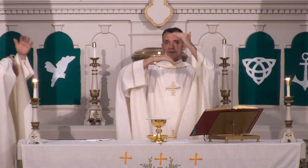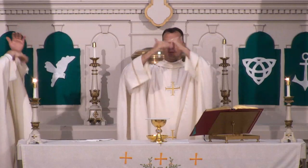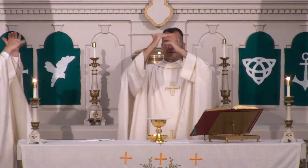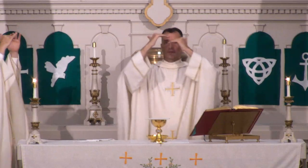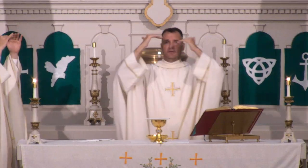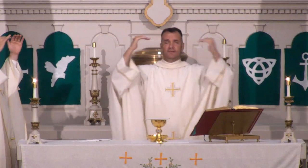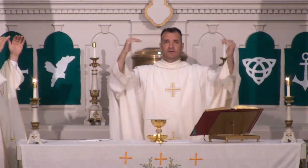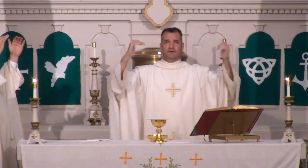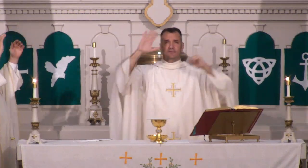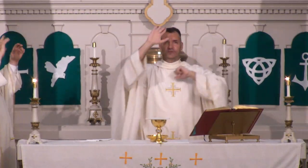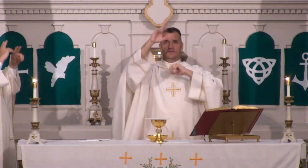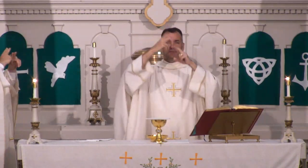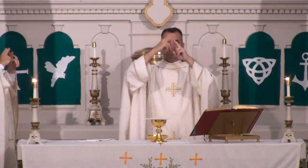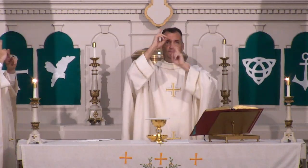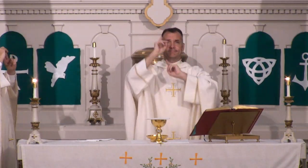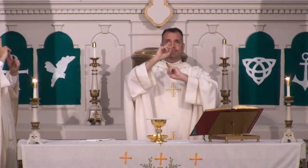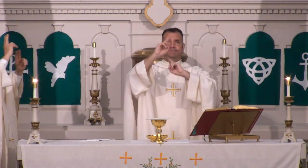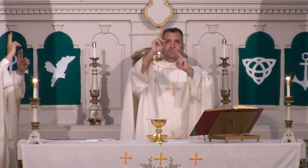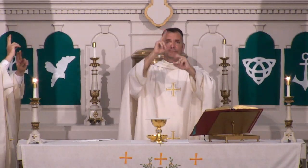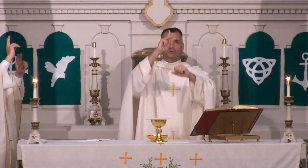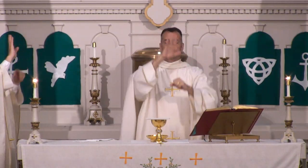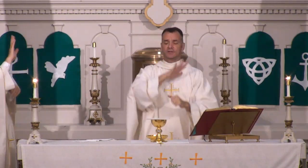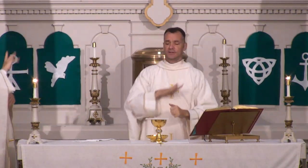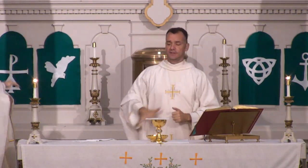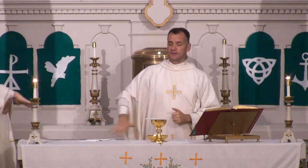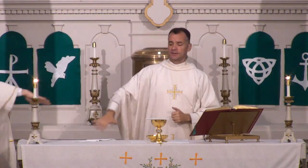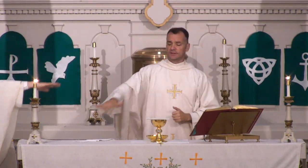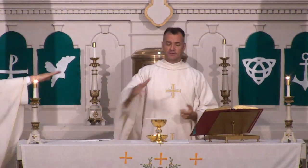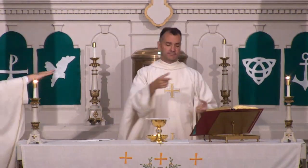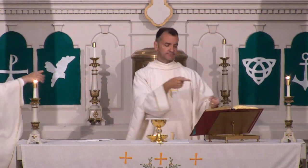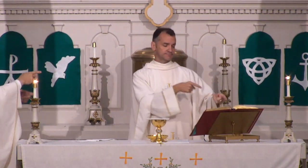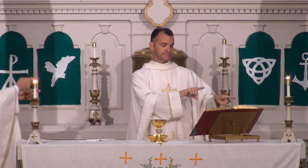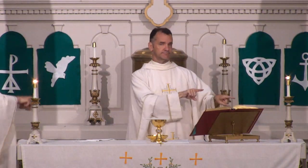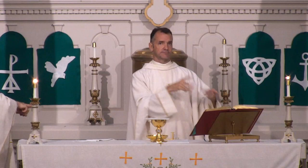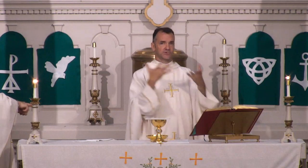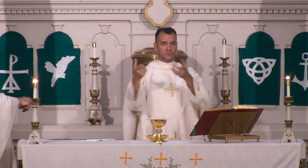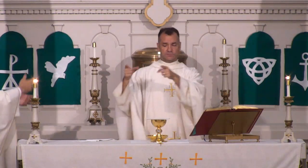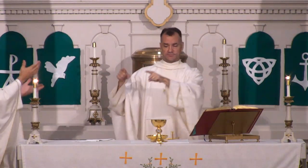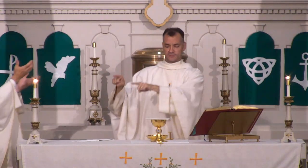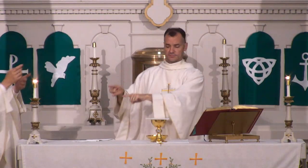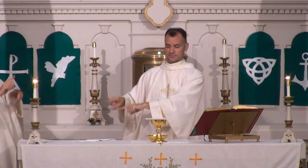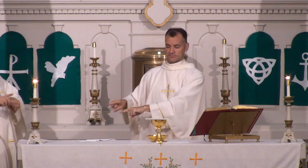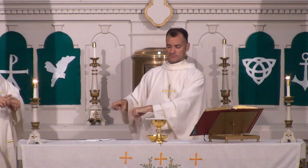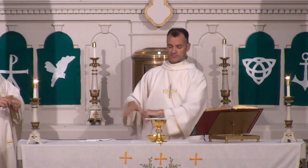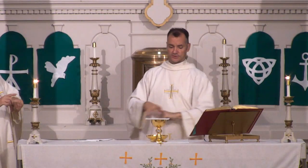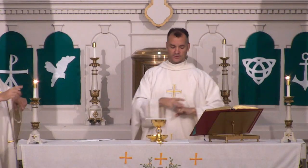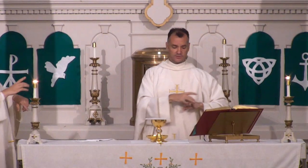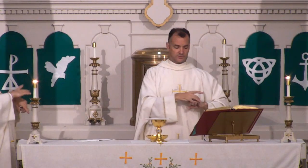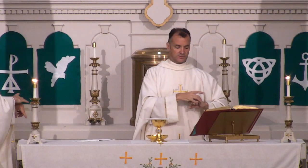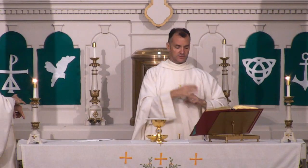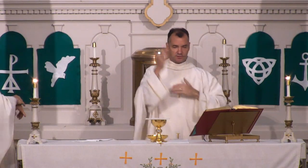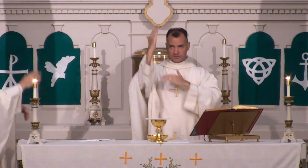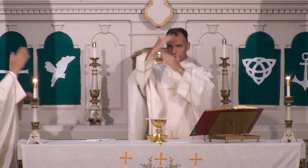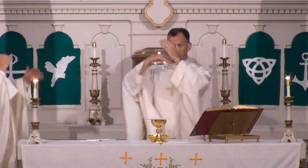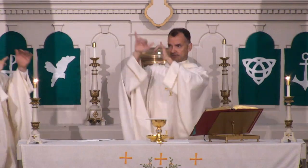heaven, hallowed be thy name. Thy kingdom come, thy will be done, on earth as it is in